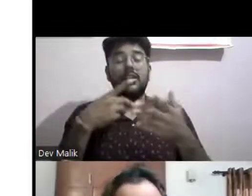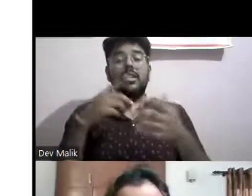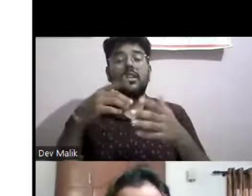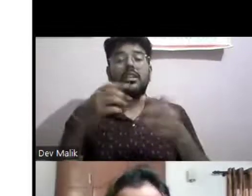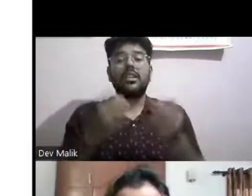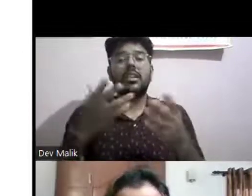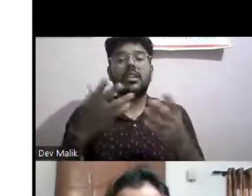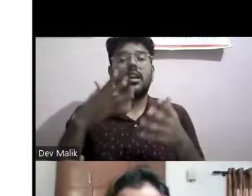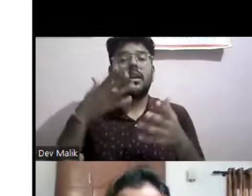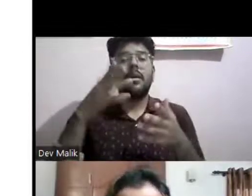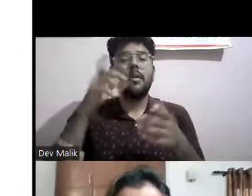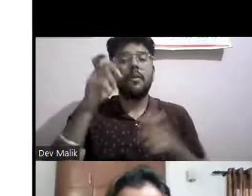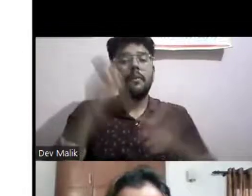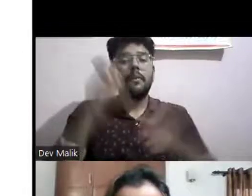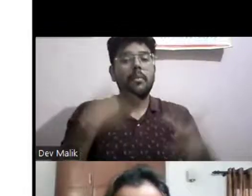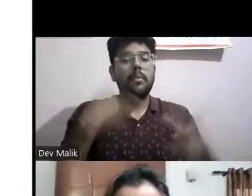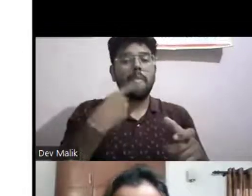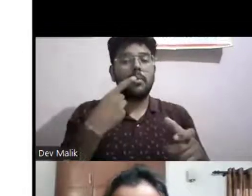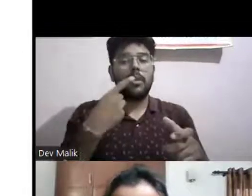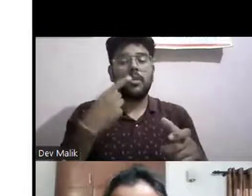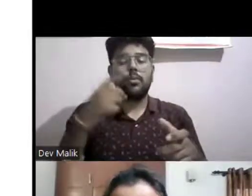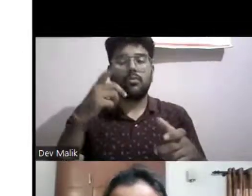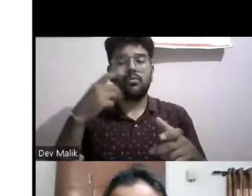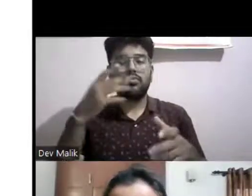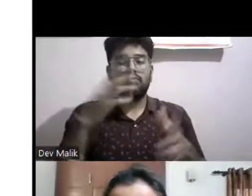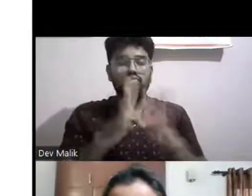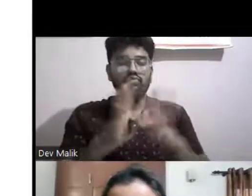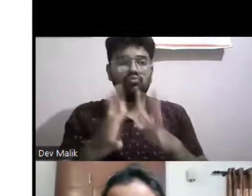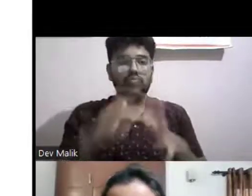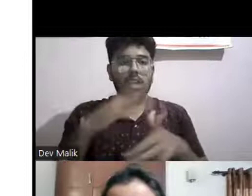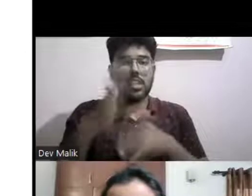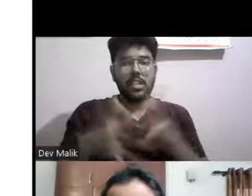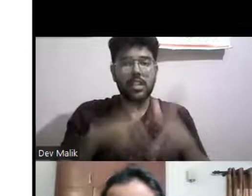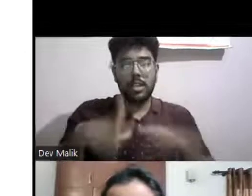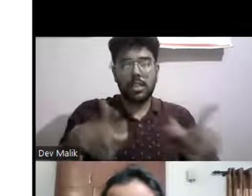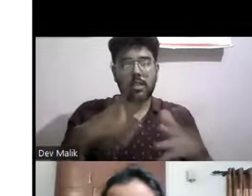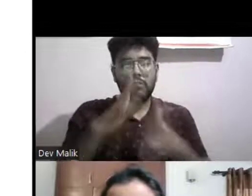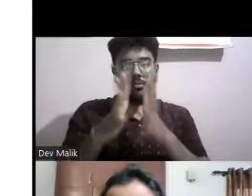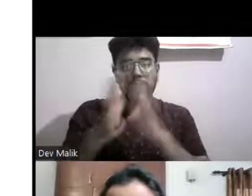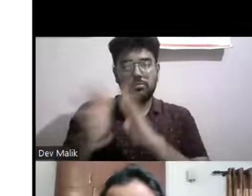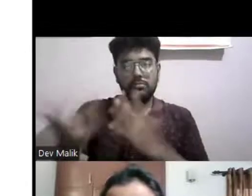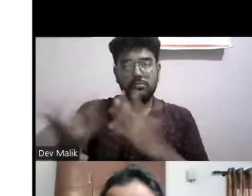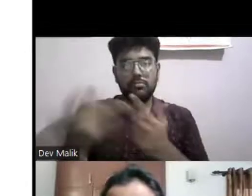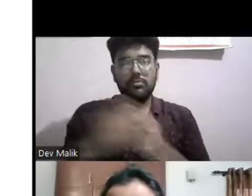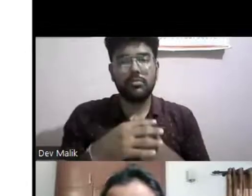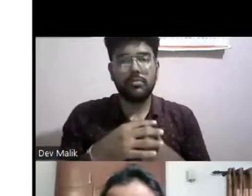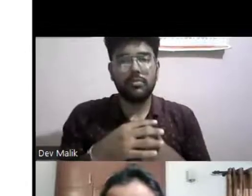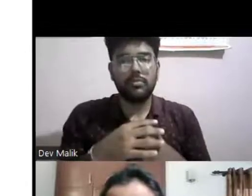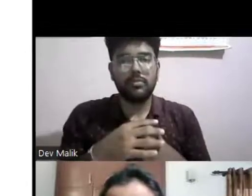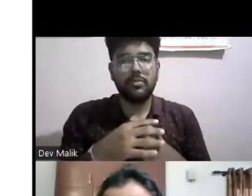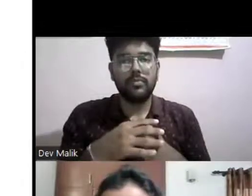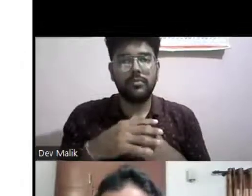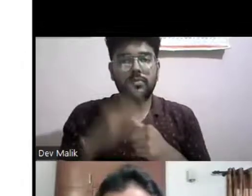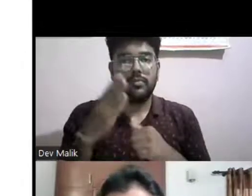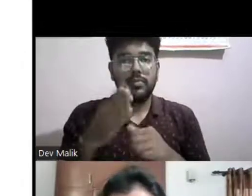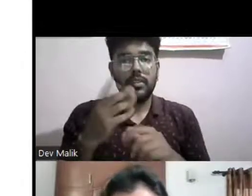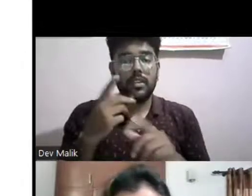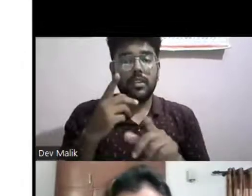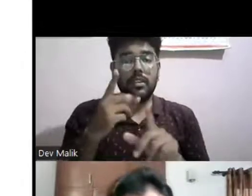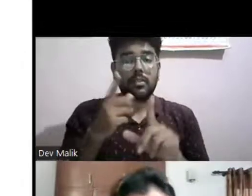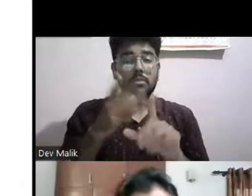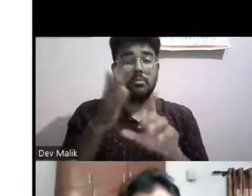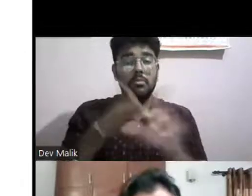sign languages. And this is something that was created in the year